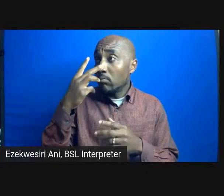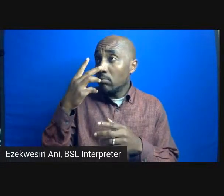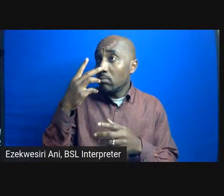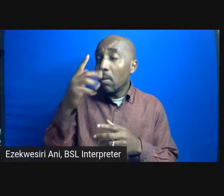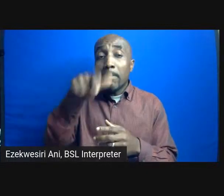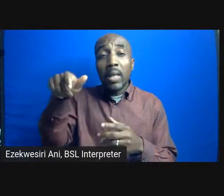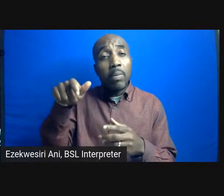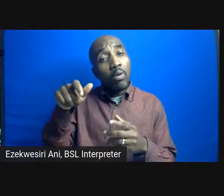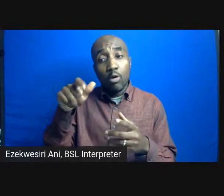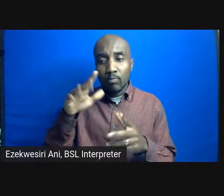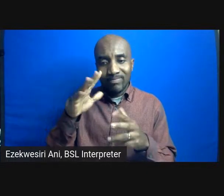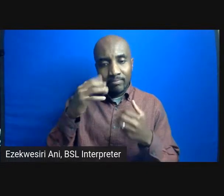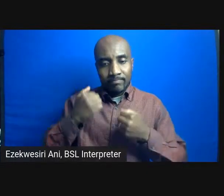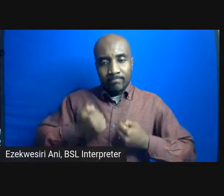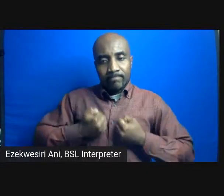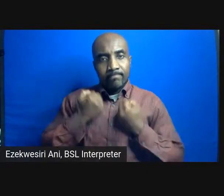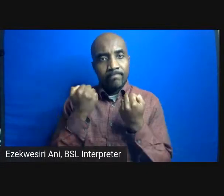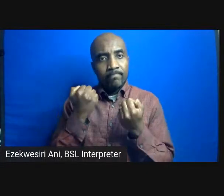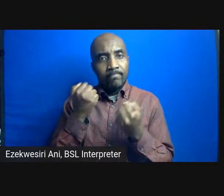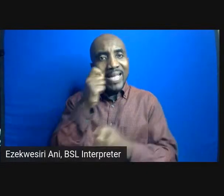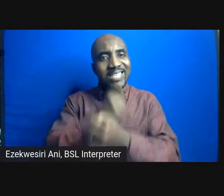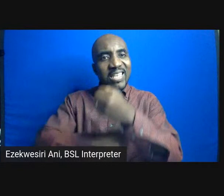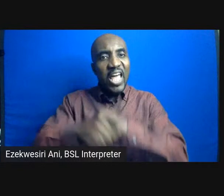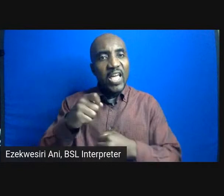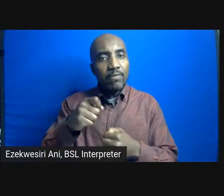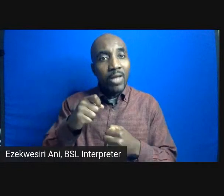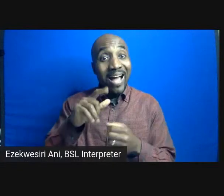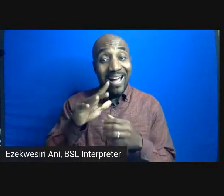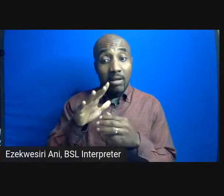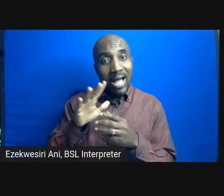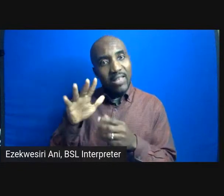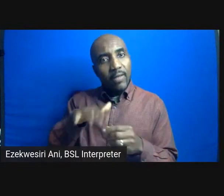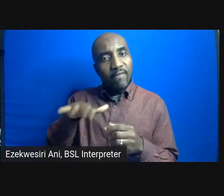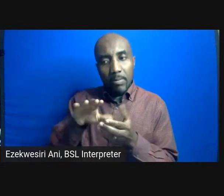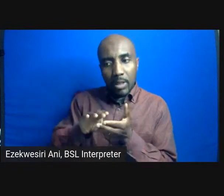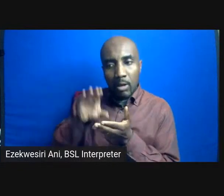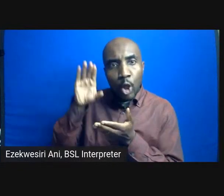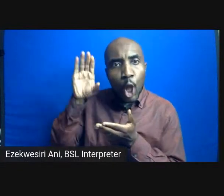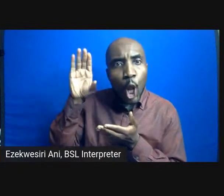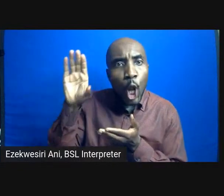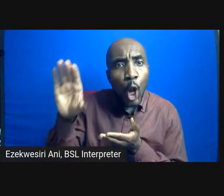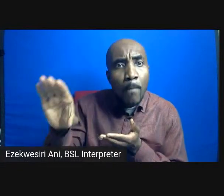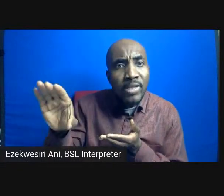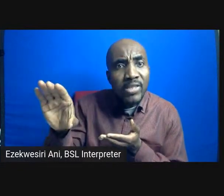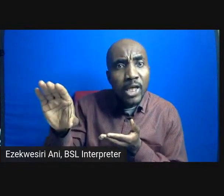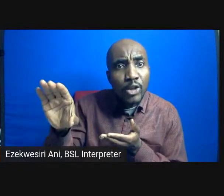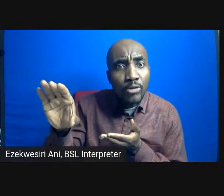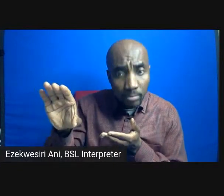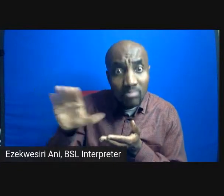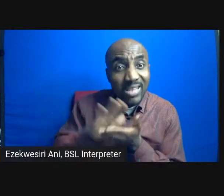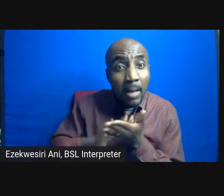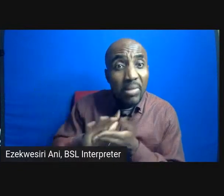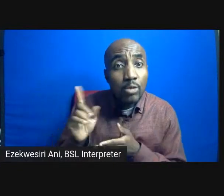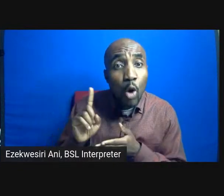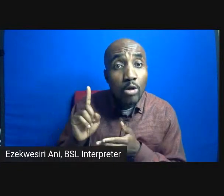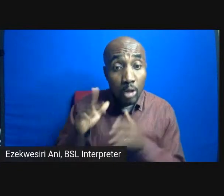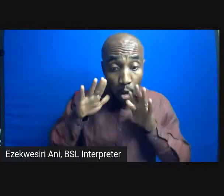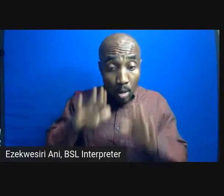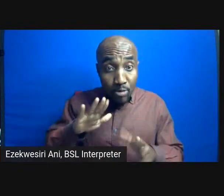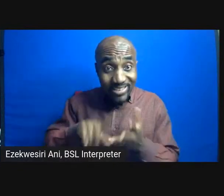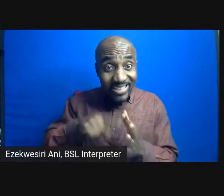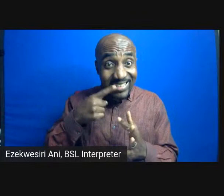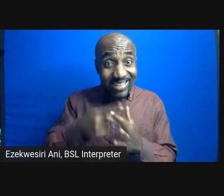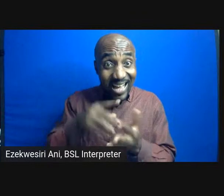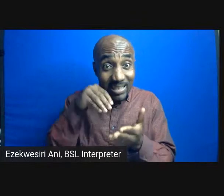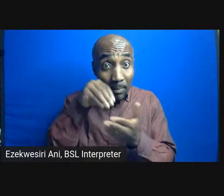and their descendants were compensated to such an extent that British taxpayers only finished paying